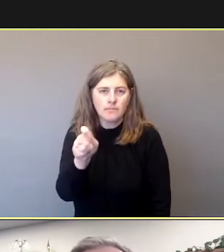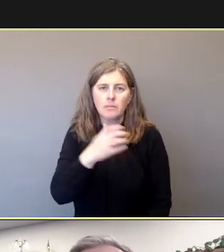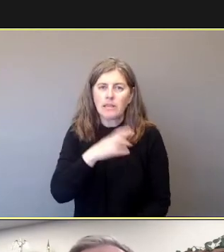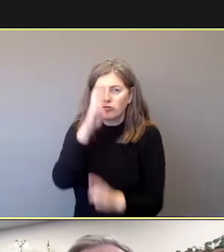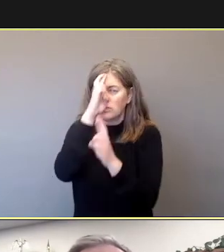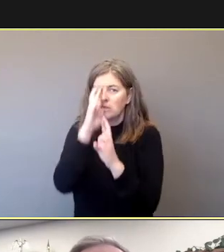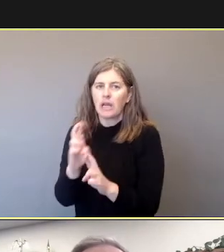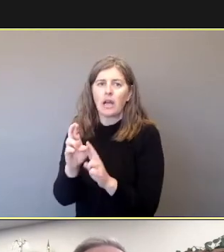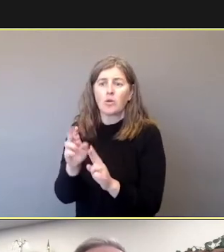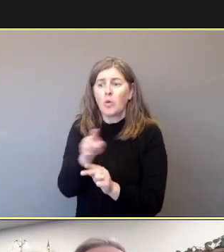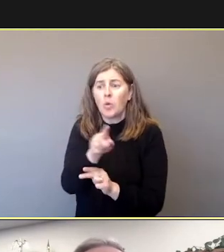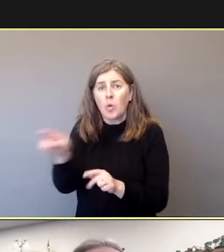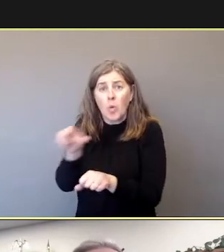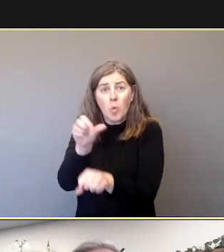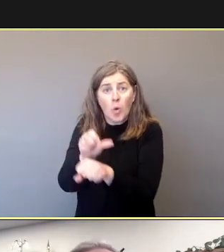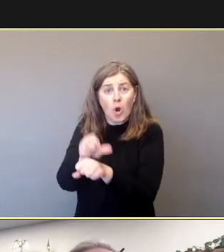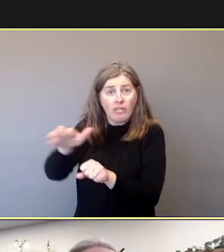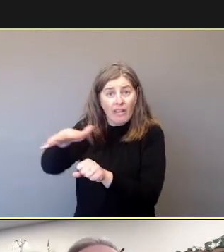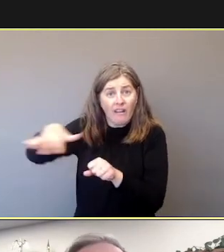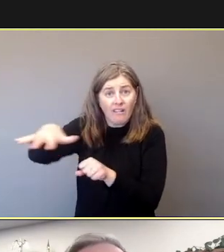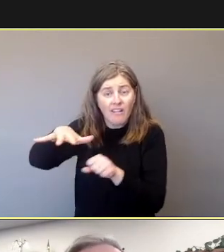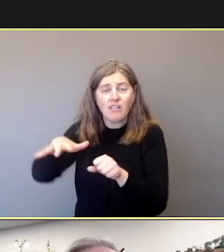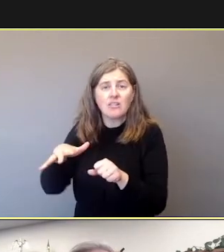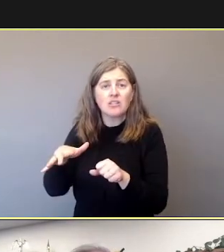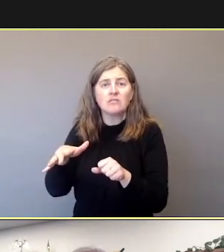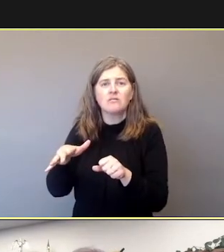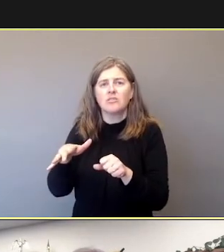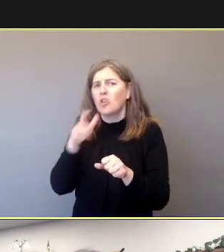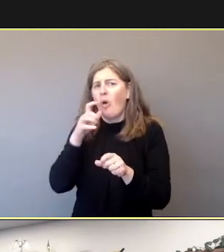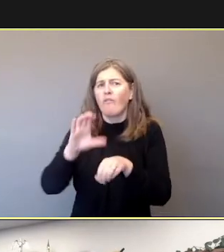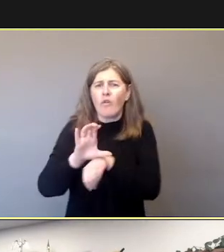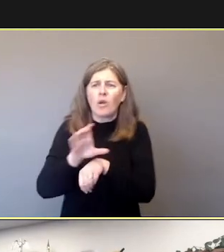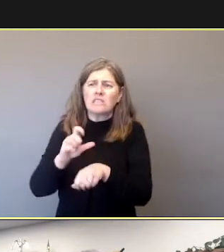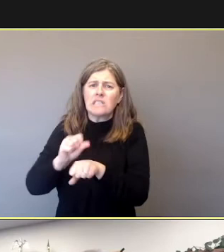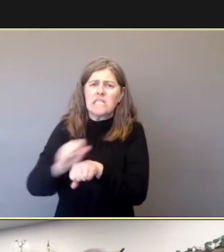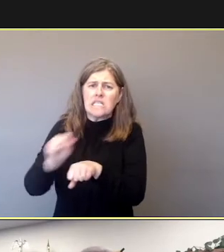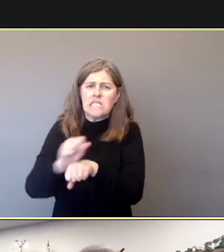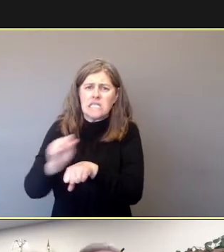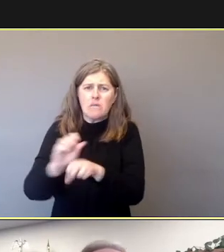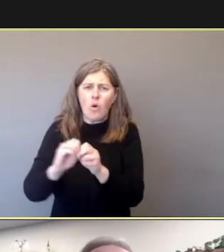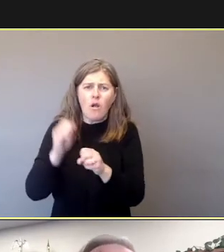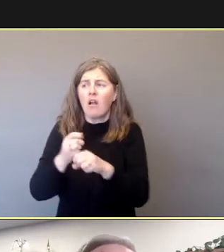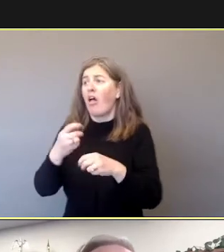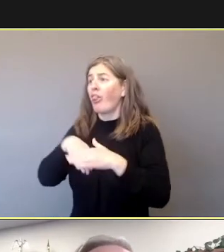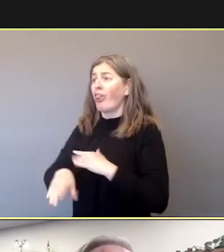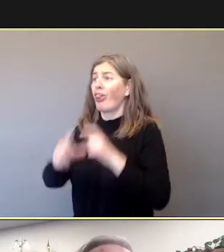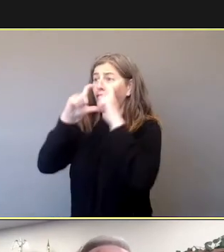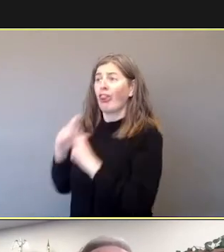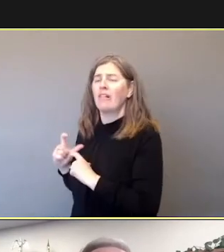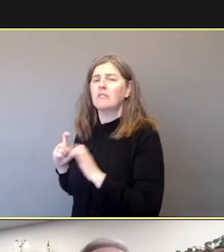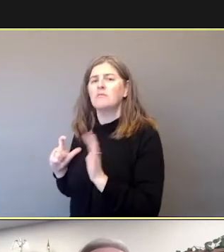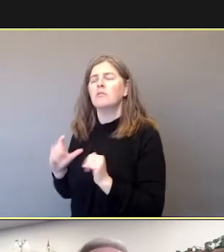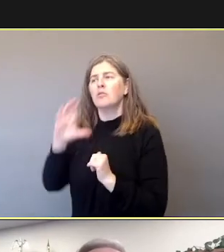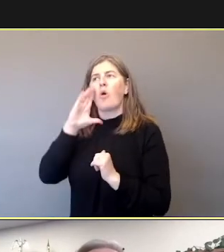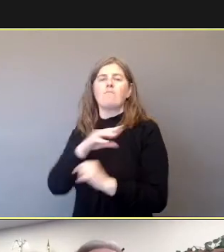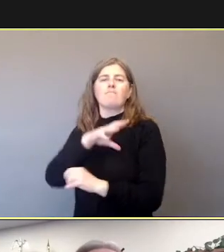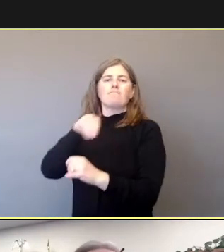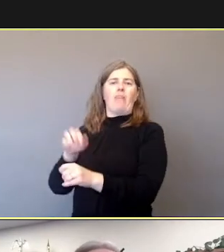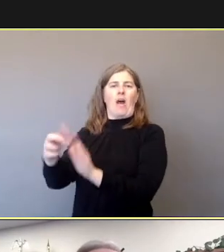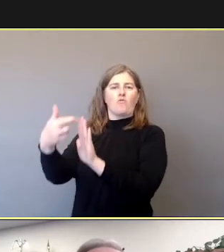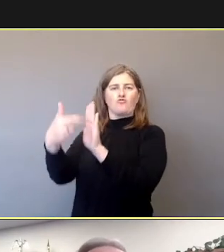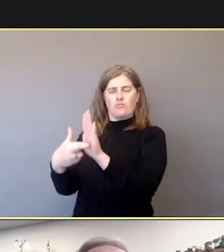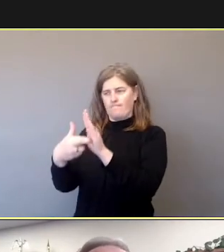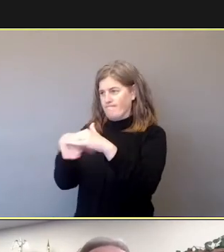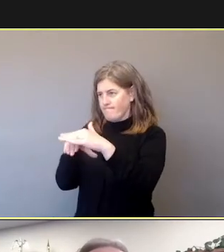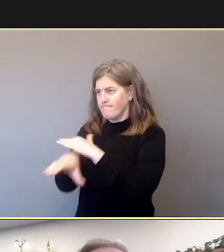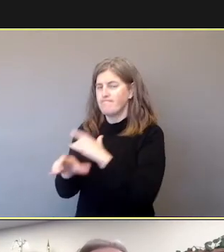the people working in those settings. Don't give them extra work by walking in without a mask. Just know that that's part of it.